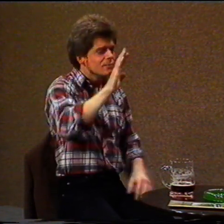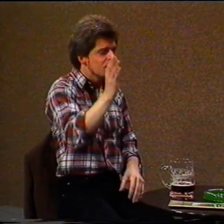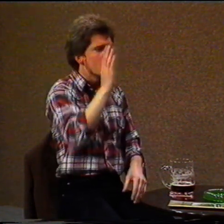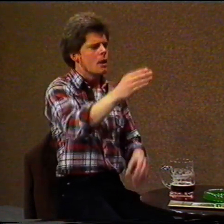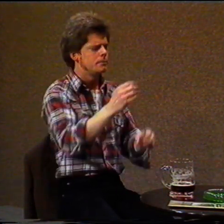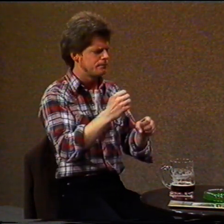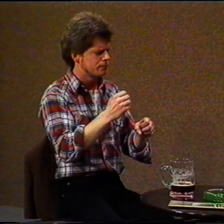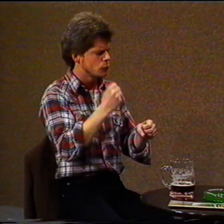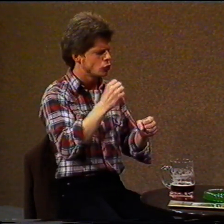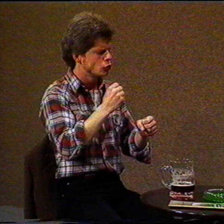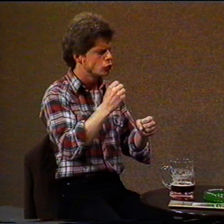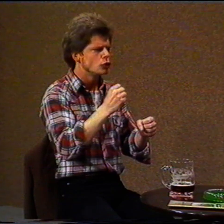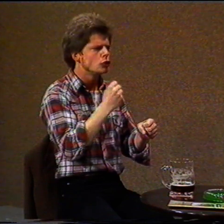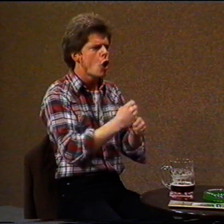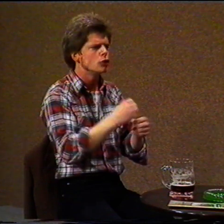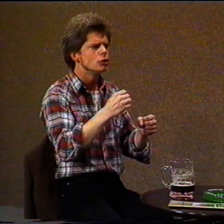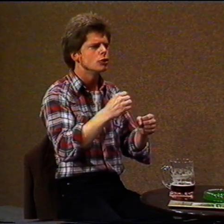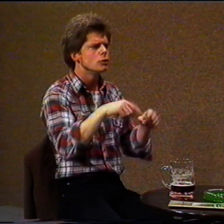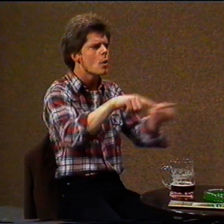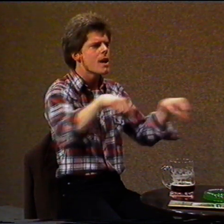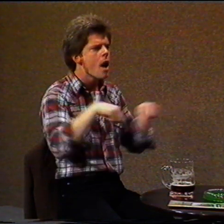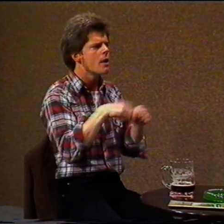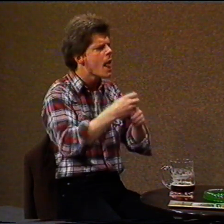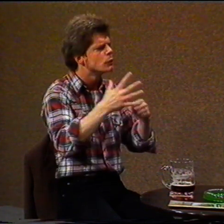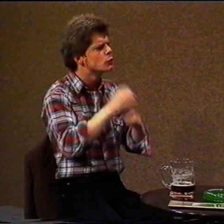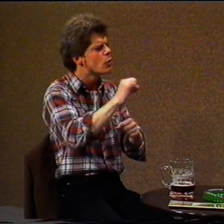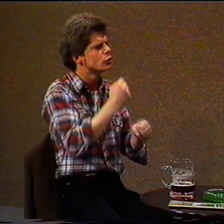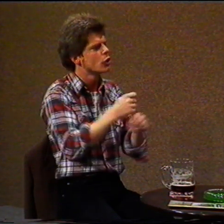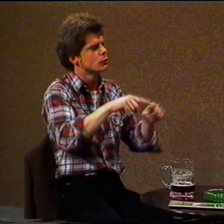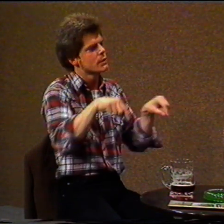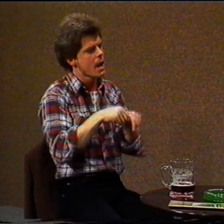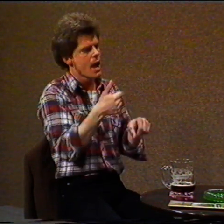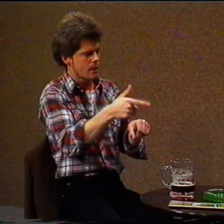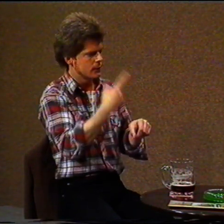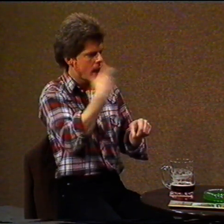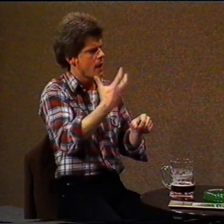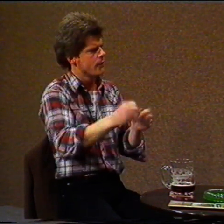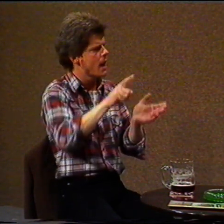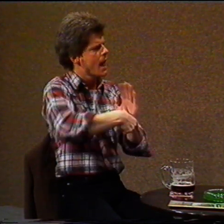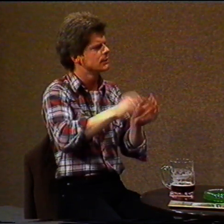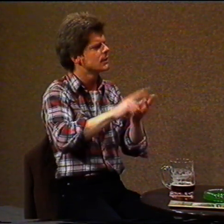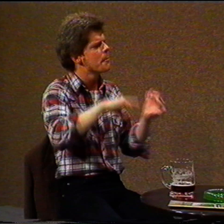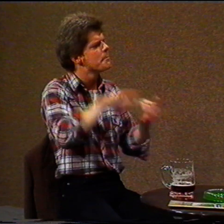and he waved farewell and walked down the road to George Square in Glasgow. And you can get a late bus